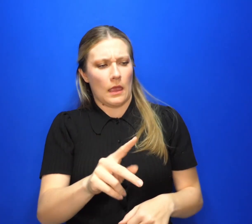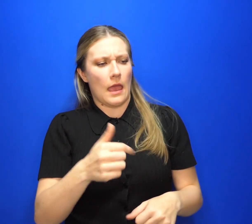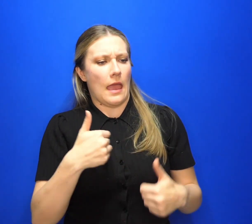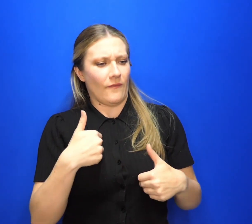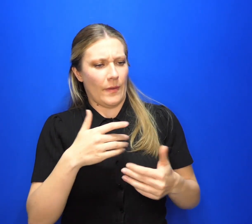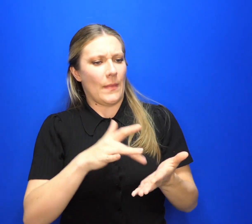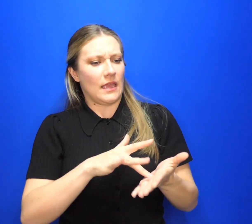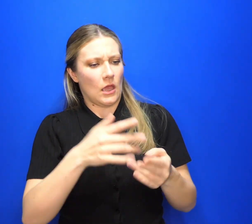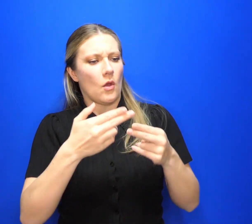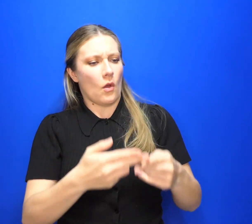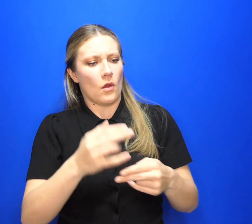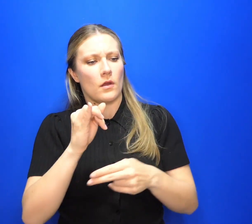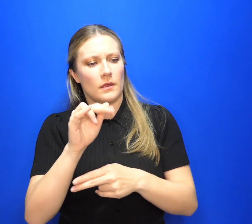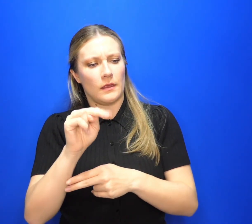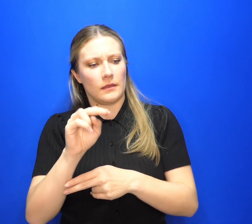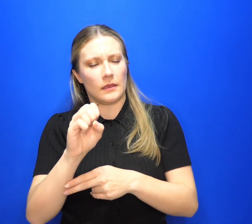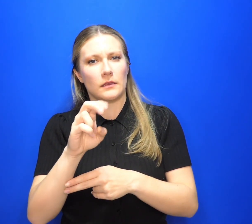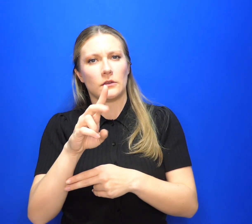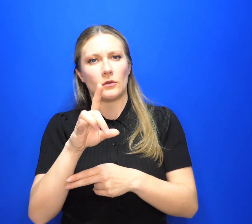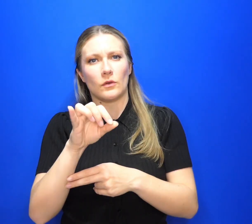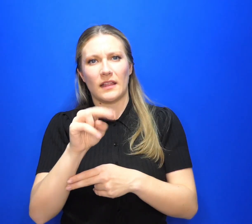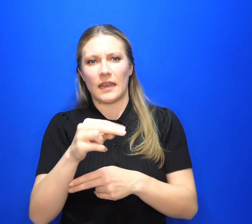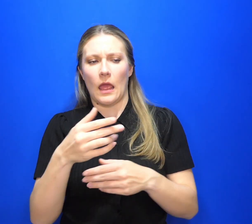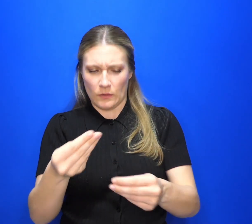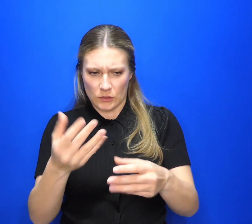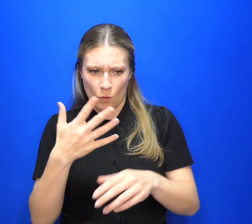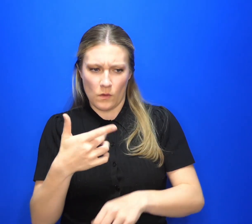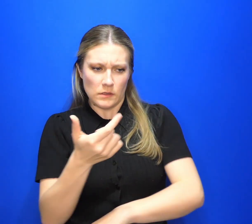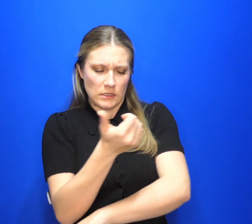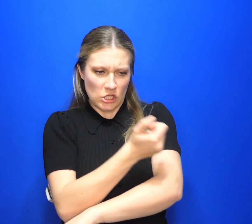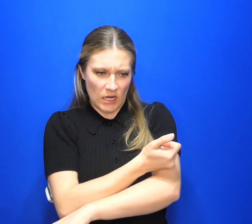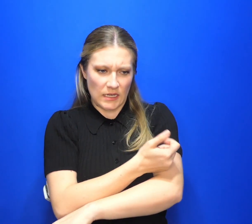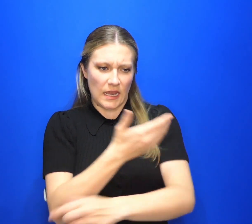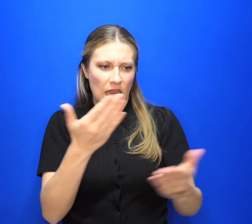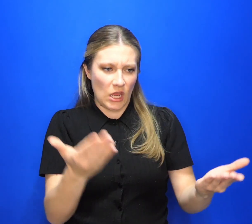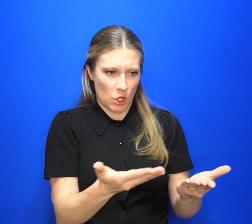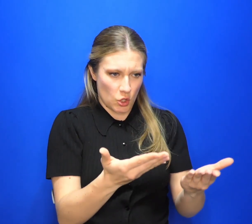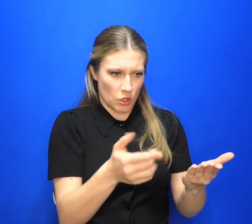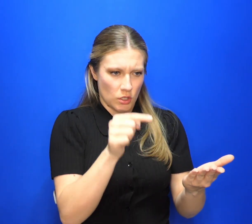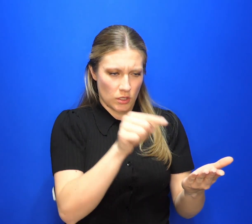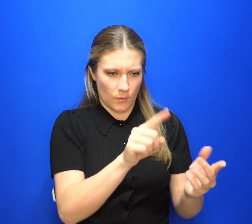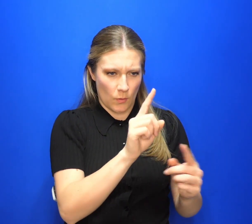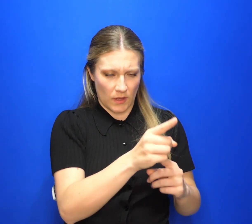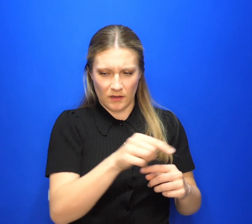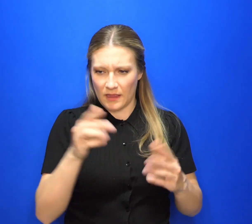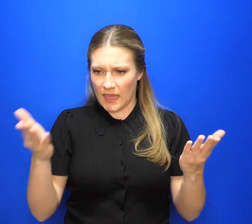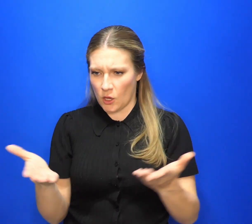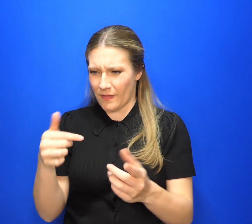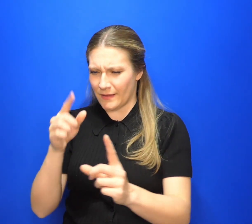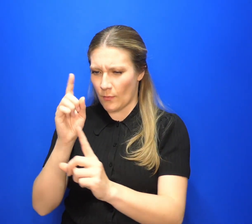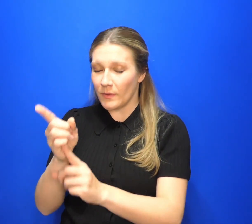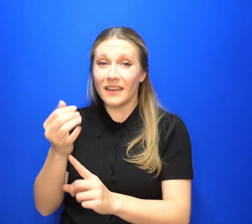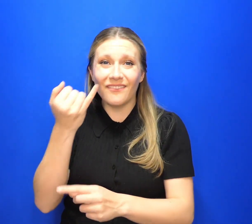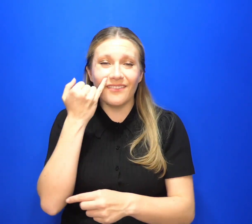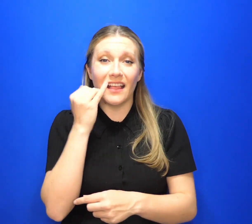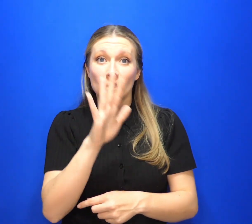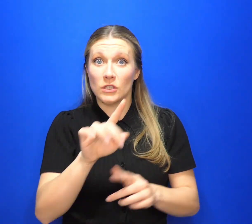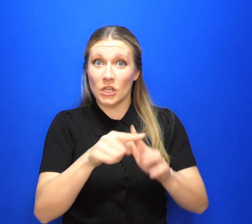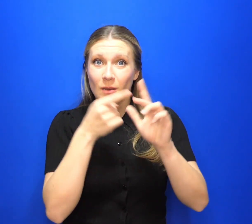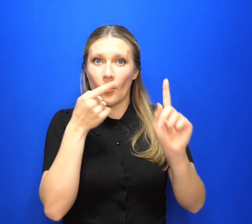it here and here. If that's where you start, then that's it. Yeah. Just take